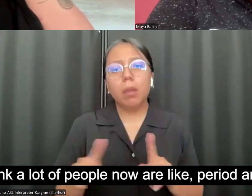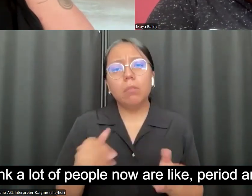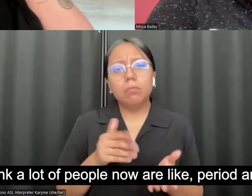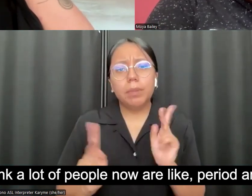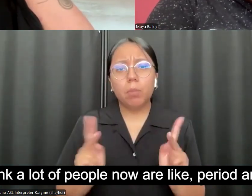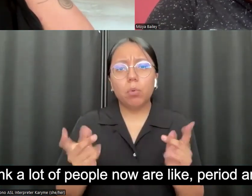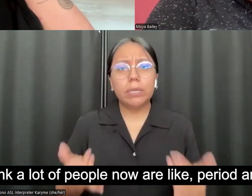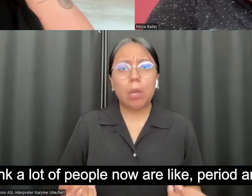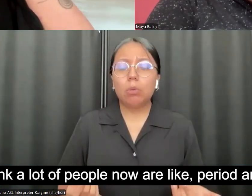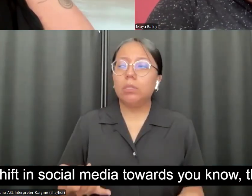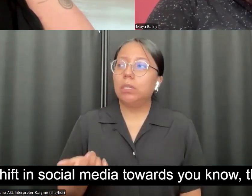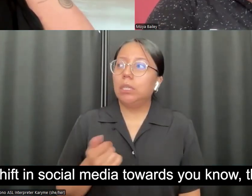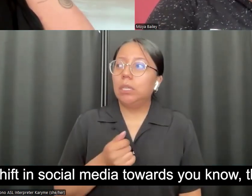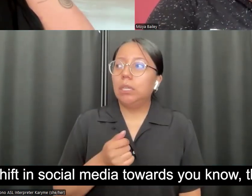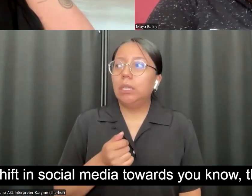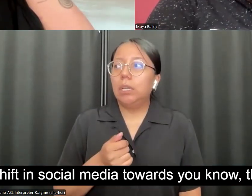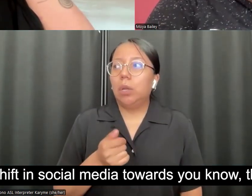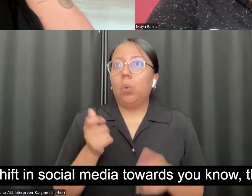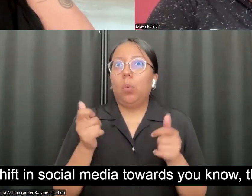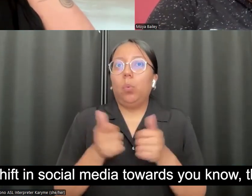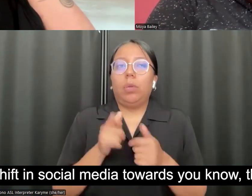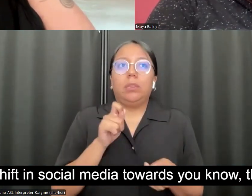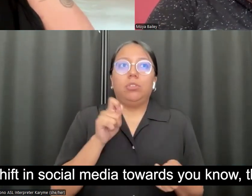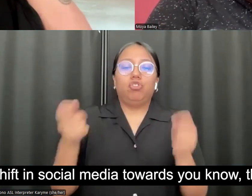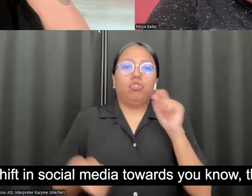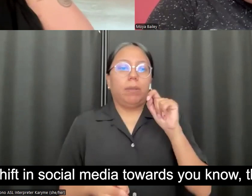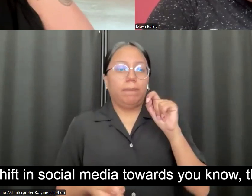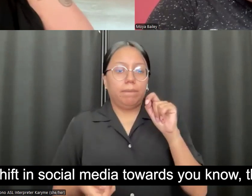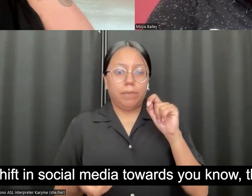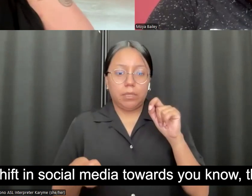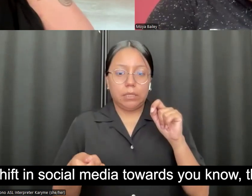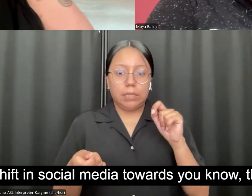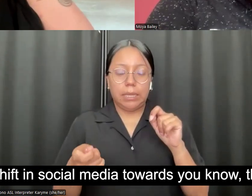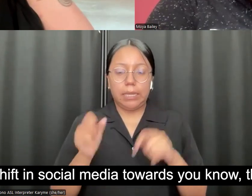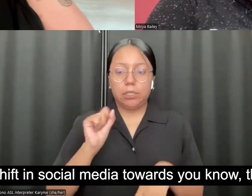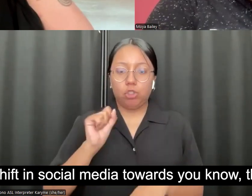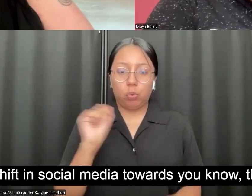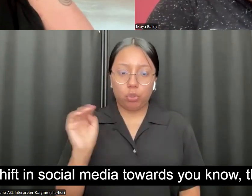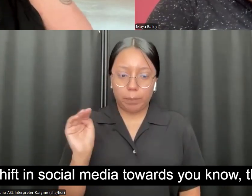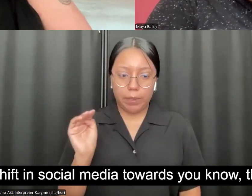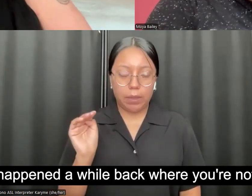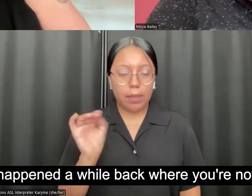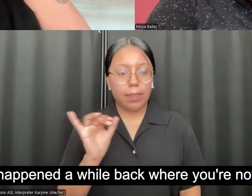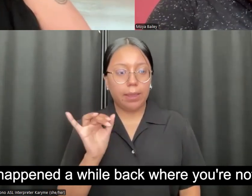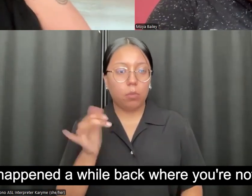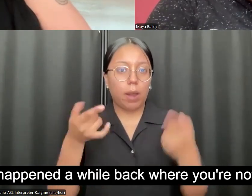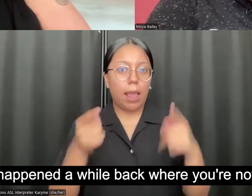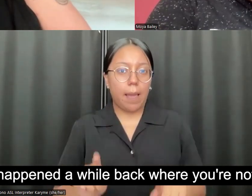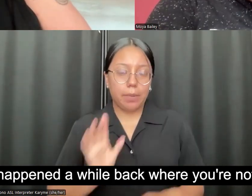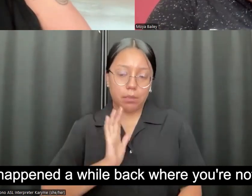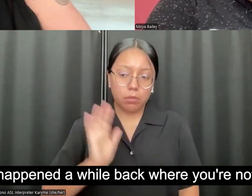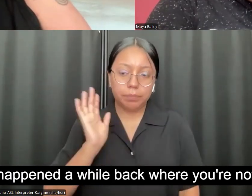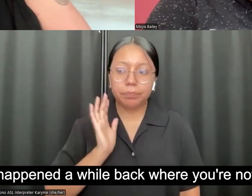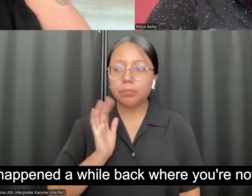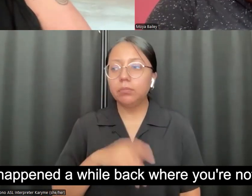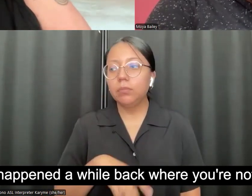period. And with the shift in social media towards, the thing that happened a while back where you're not seeing your friends,